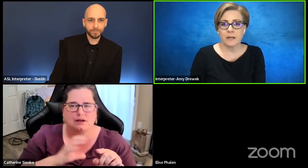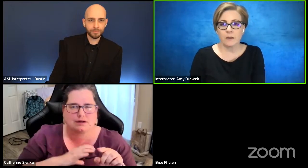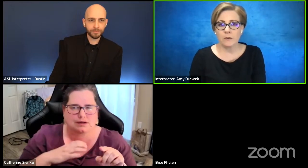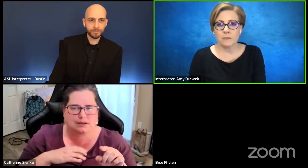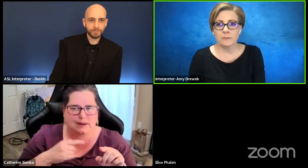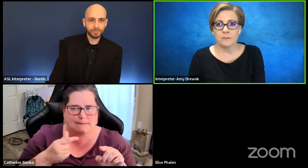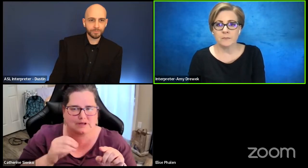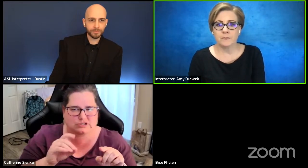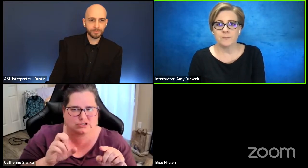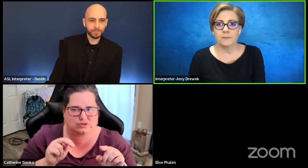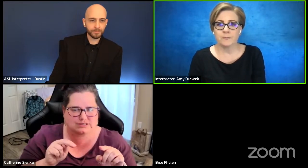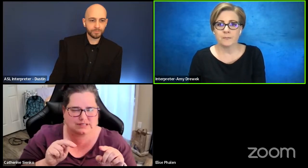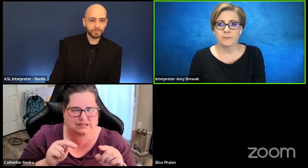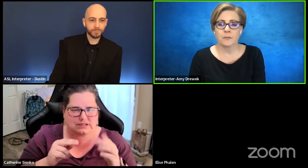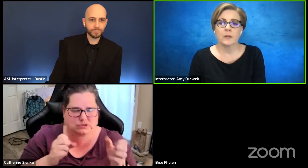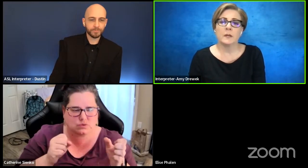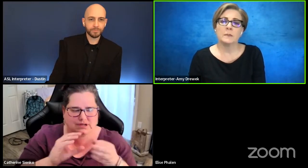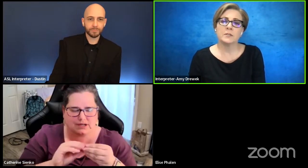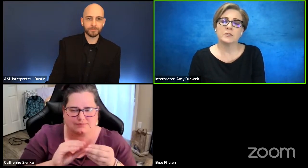Okay, this is Commissioner Cienko.